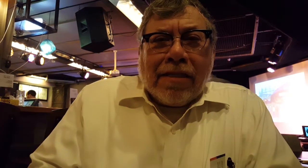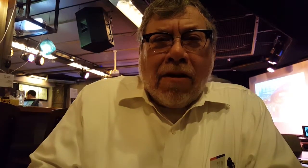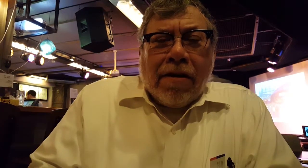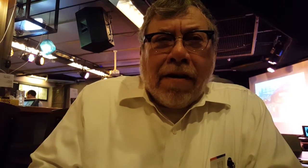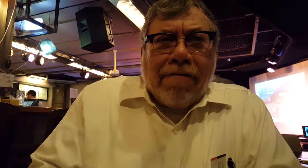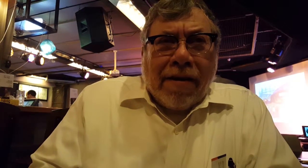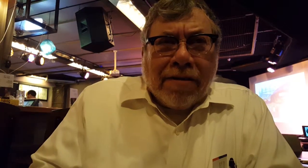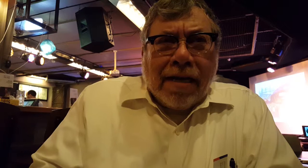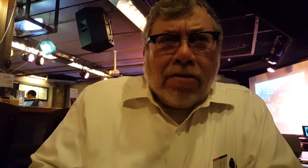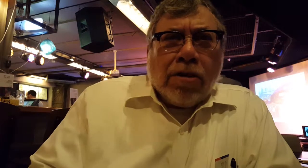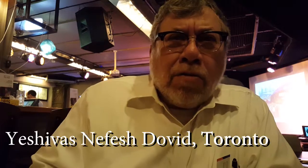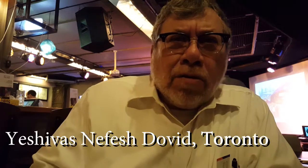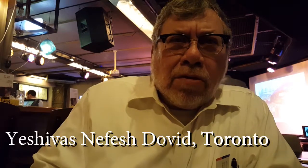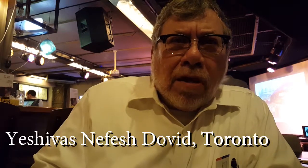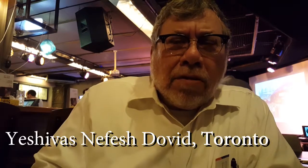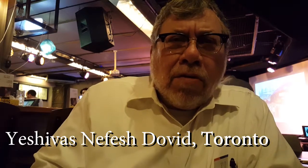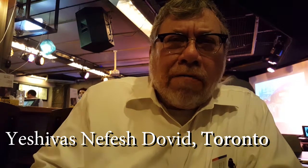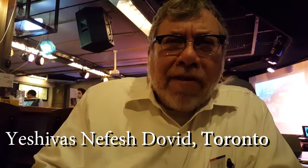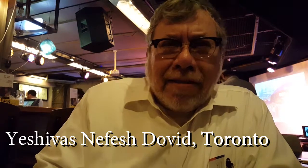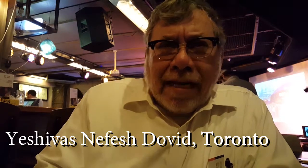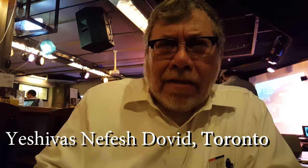much more sign language